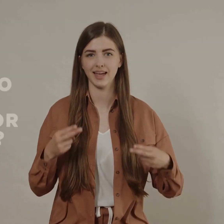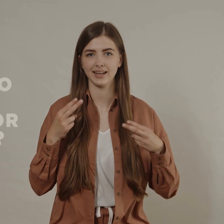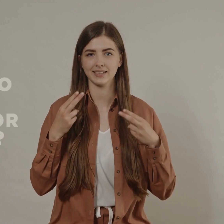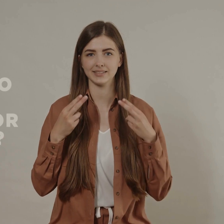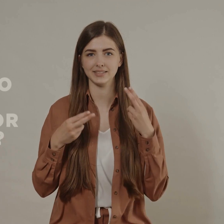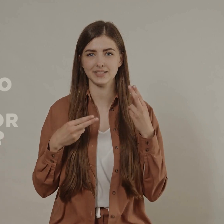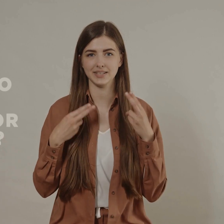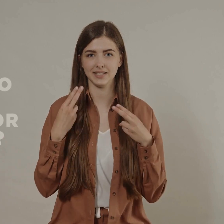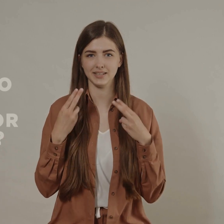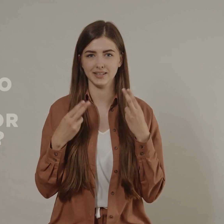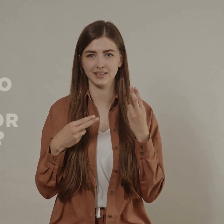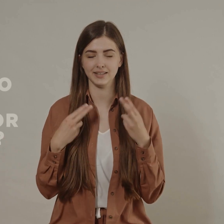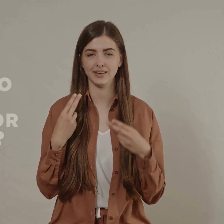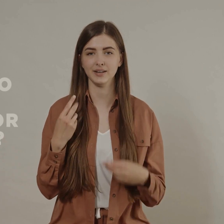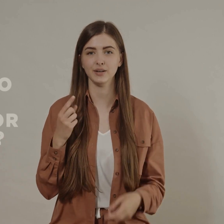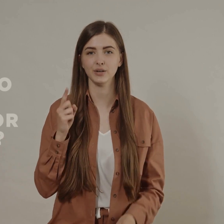What do you want for dinner?